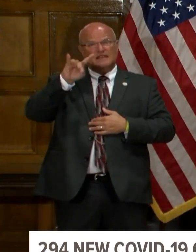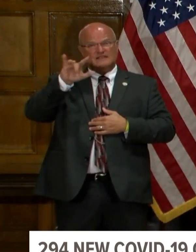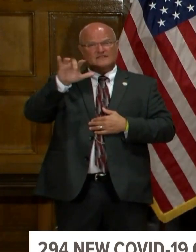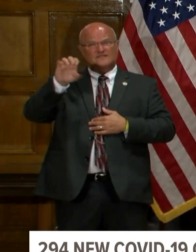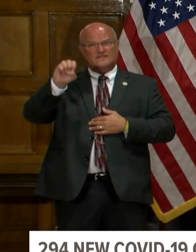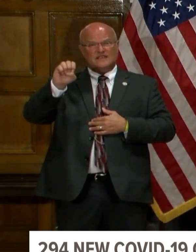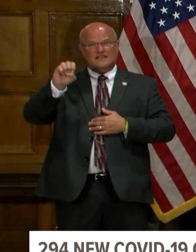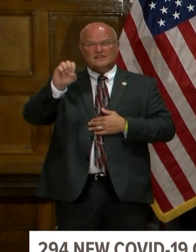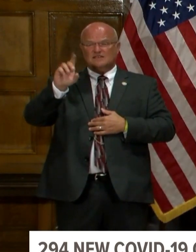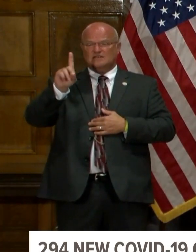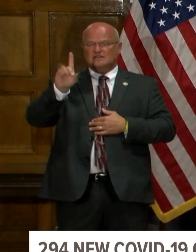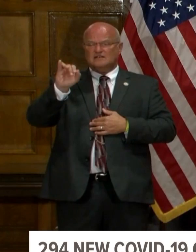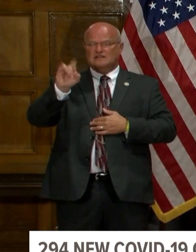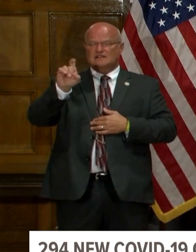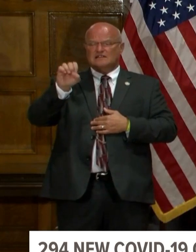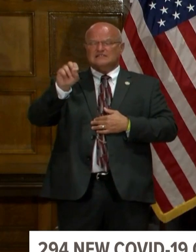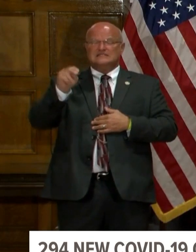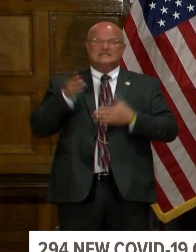campuses and on Dixon Street,